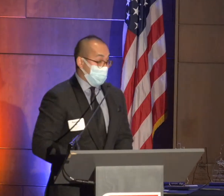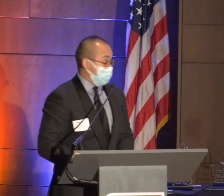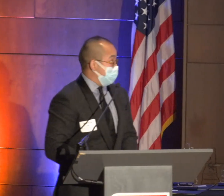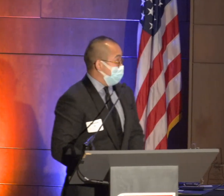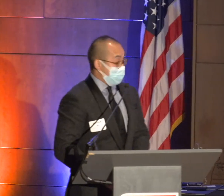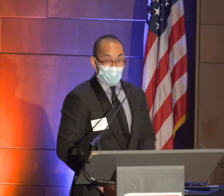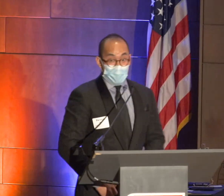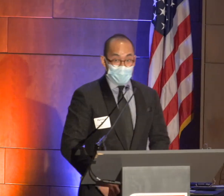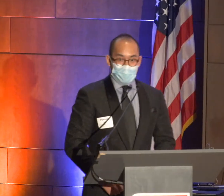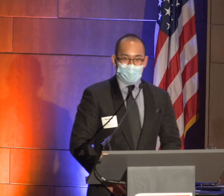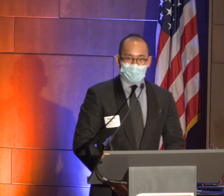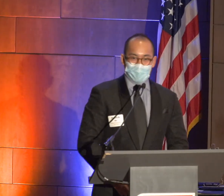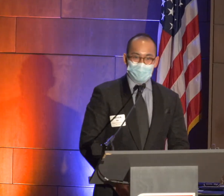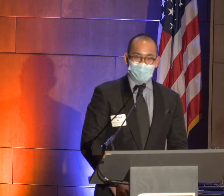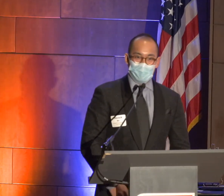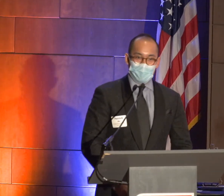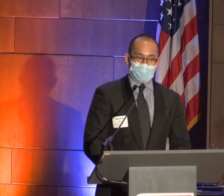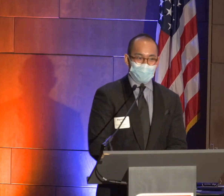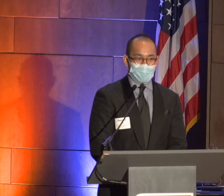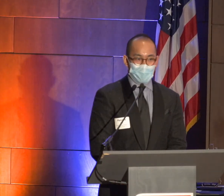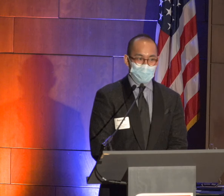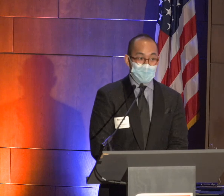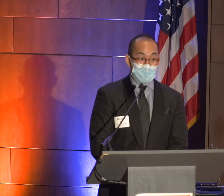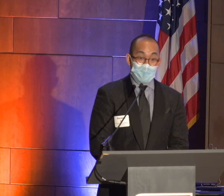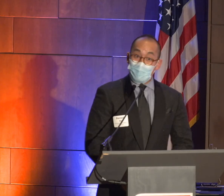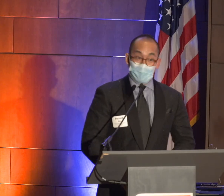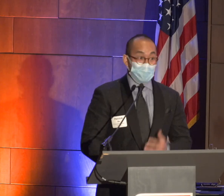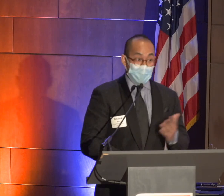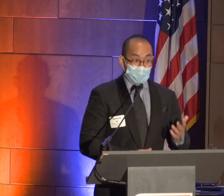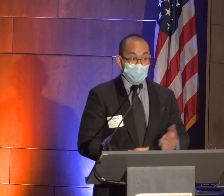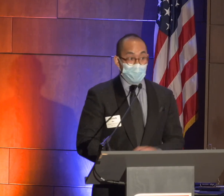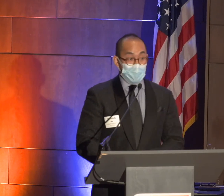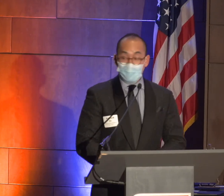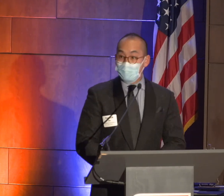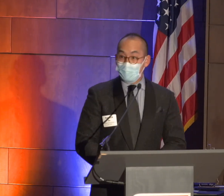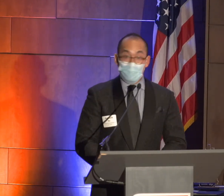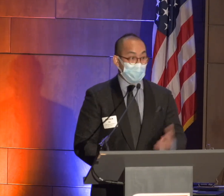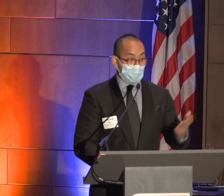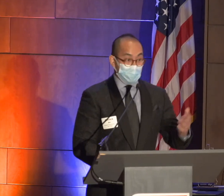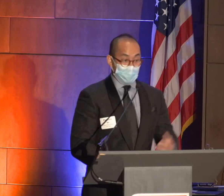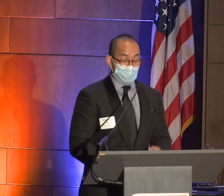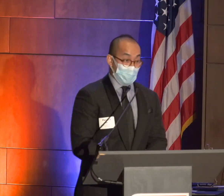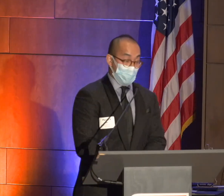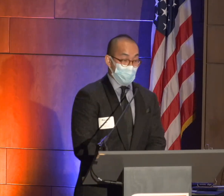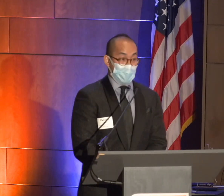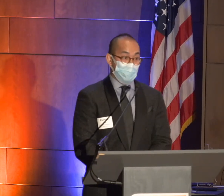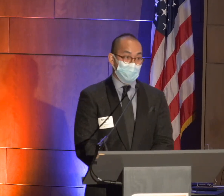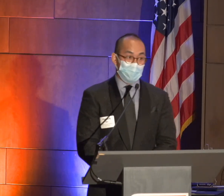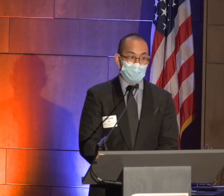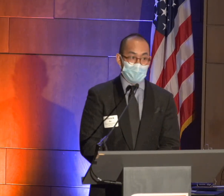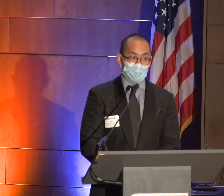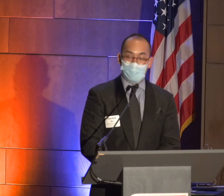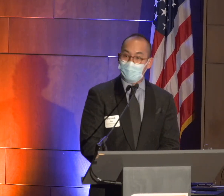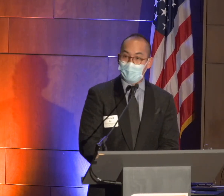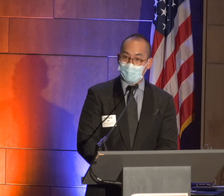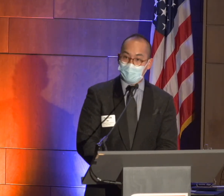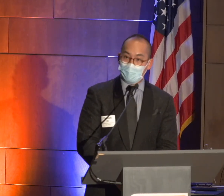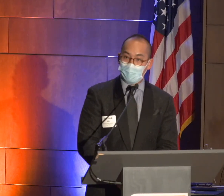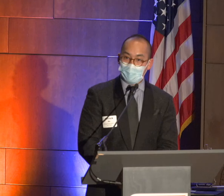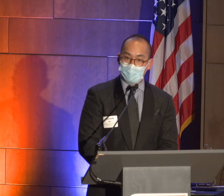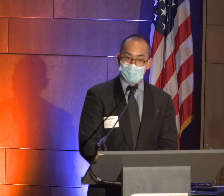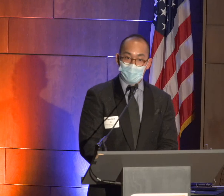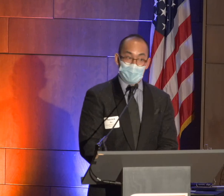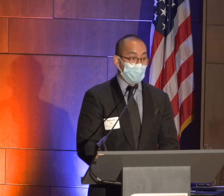Wow, that was very, very nice to hear. But thank you so much to my lovely wife who's here tonight, my family,